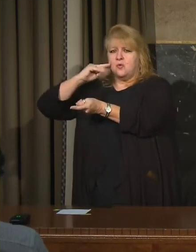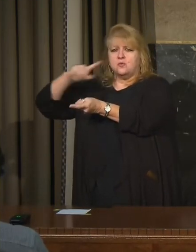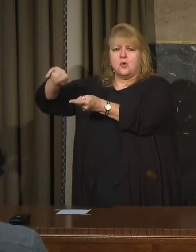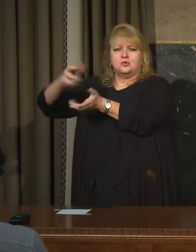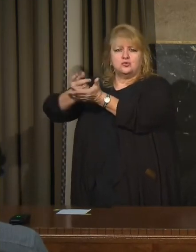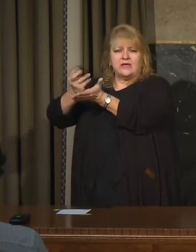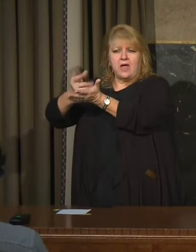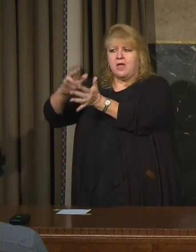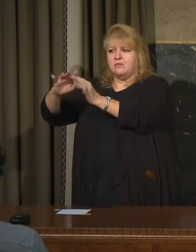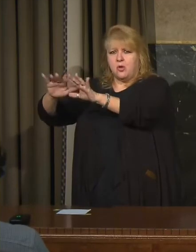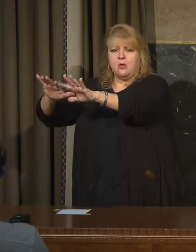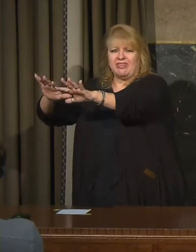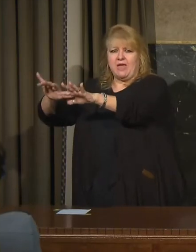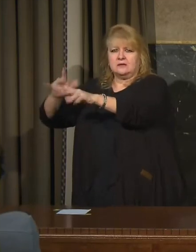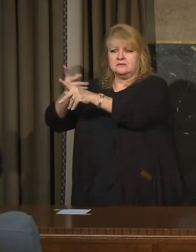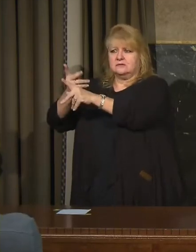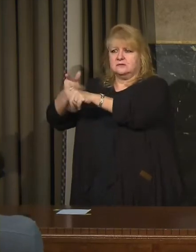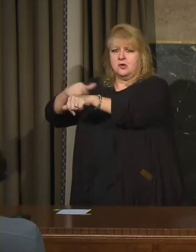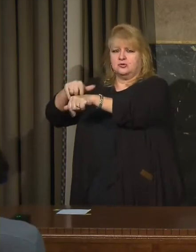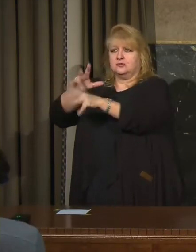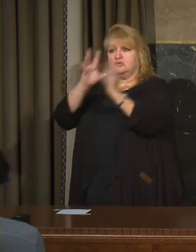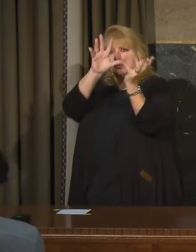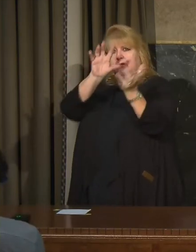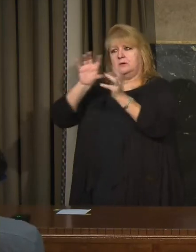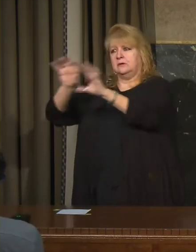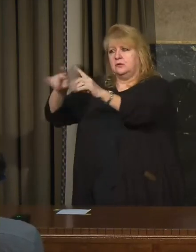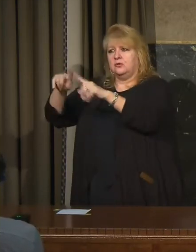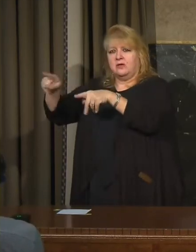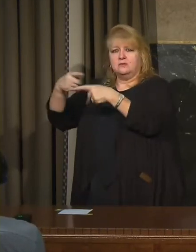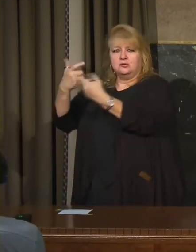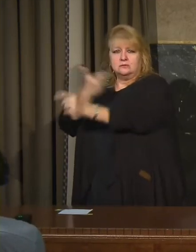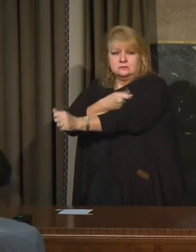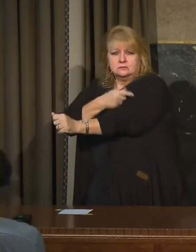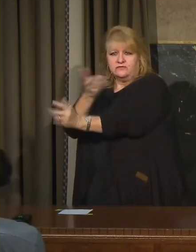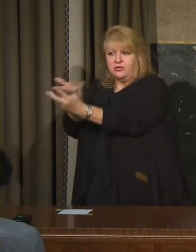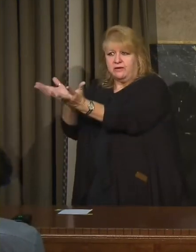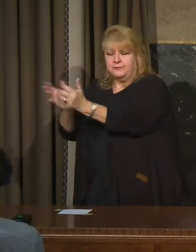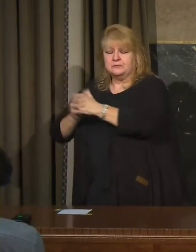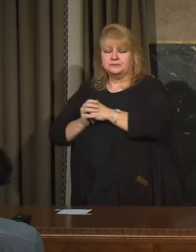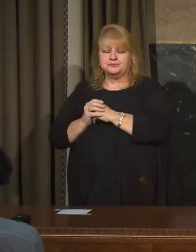I do want to mention in more unfortunate news,